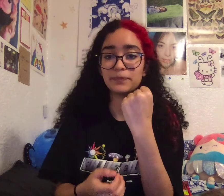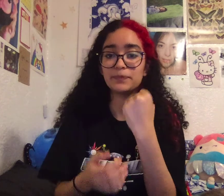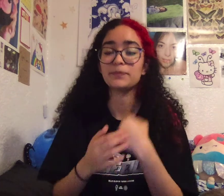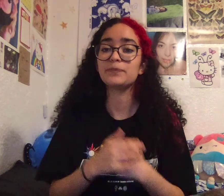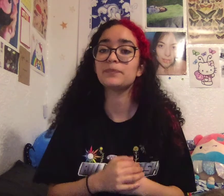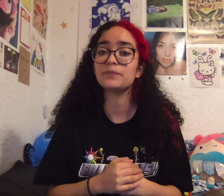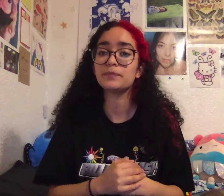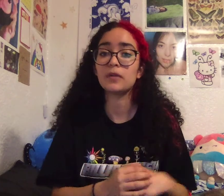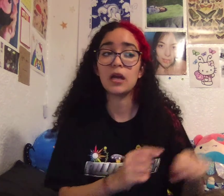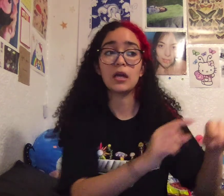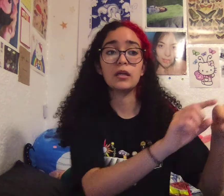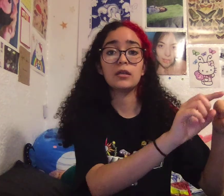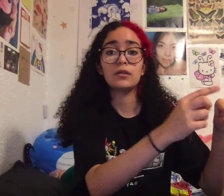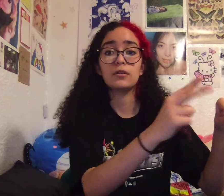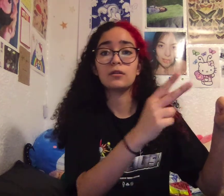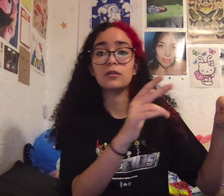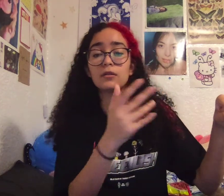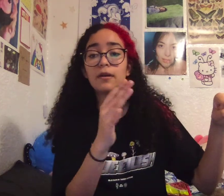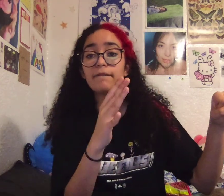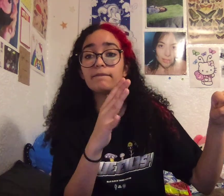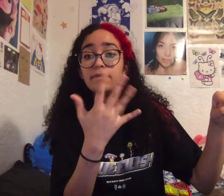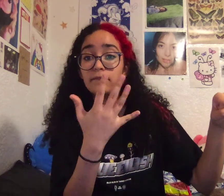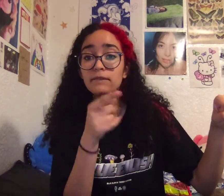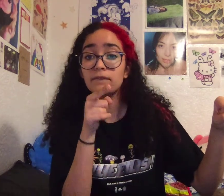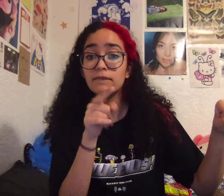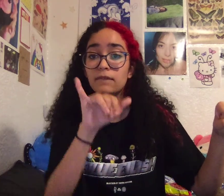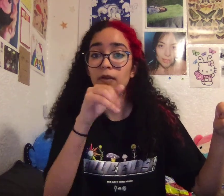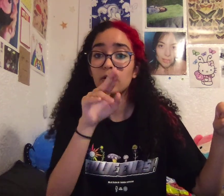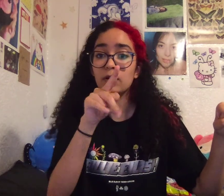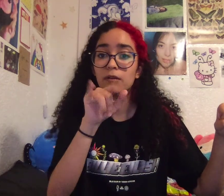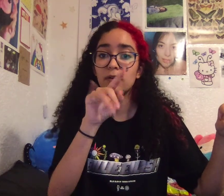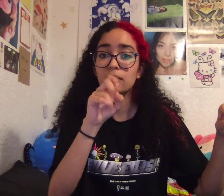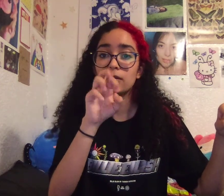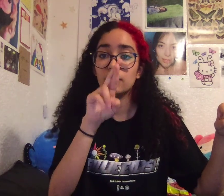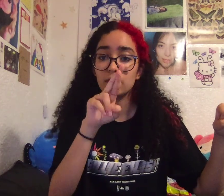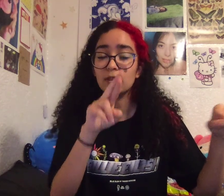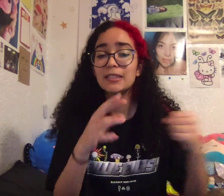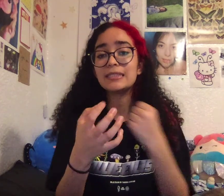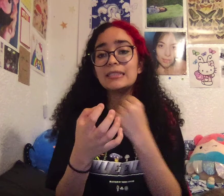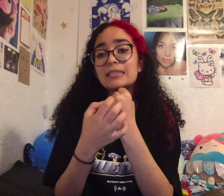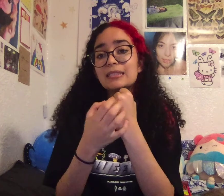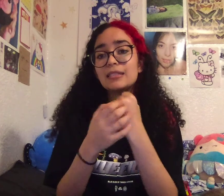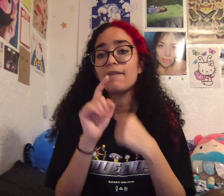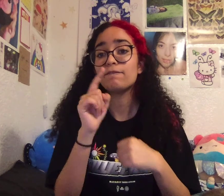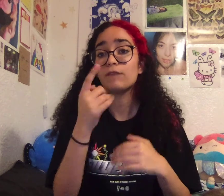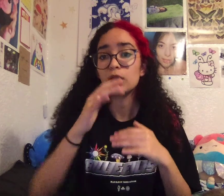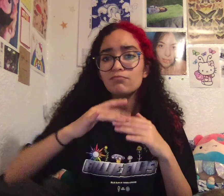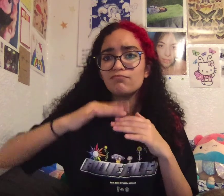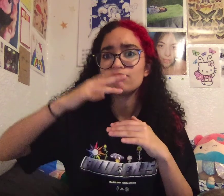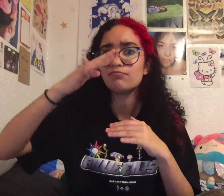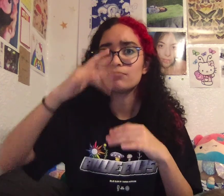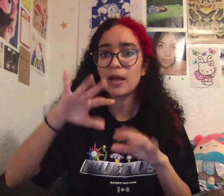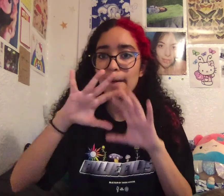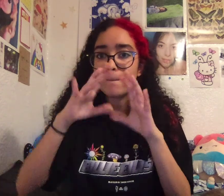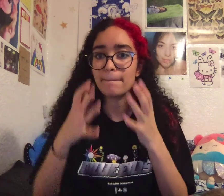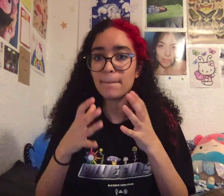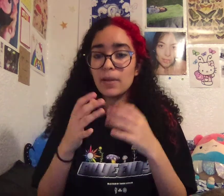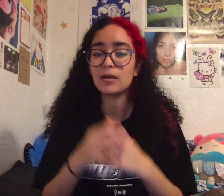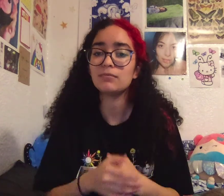The 5th planet is Jupiter. Jupiter, the first of the gas planets. Here is where Jupiter is.